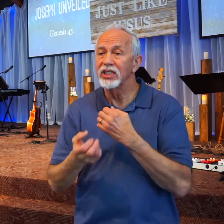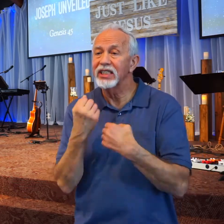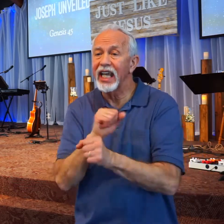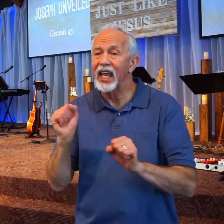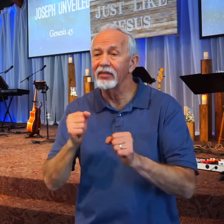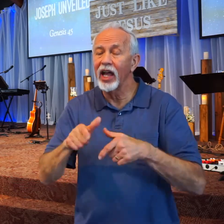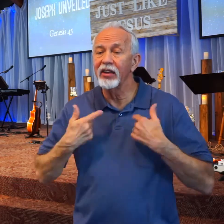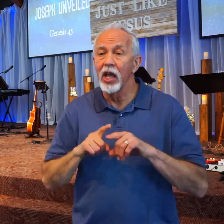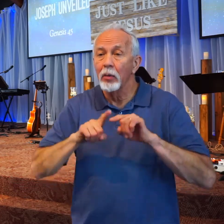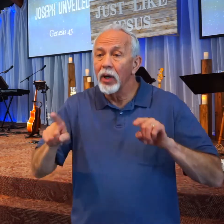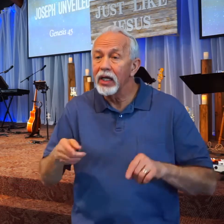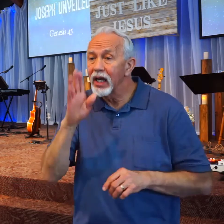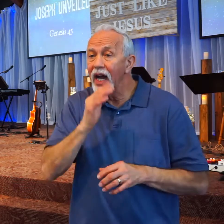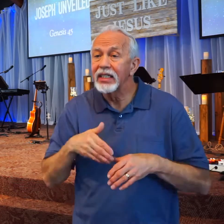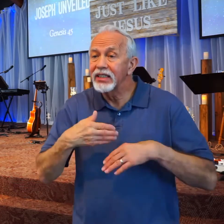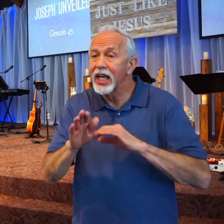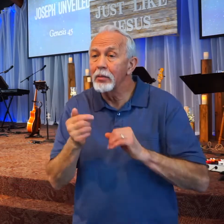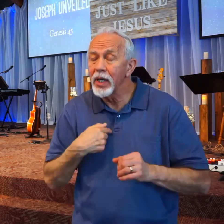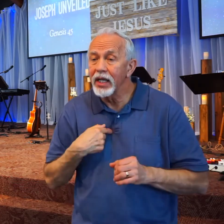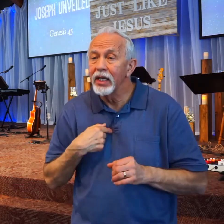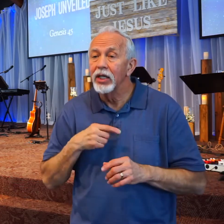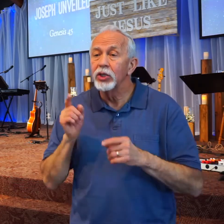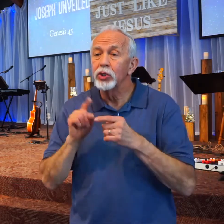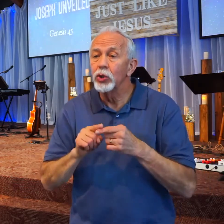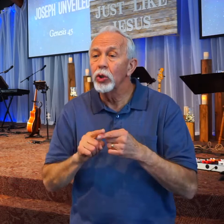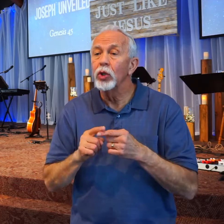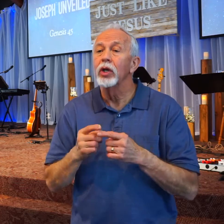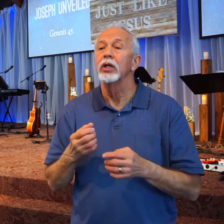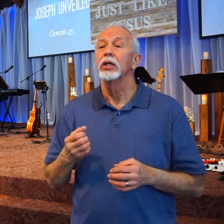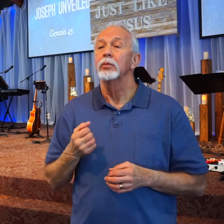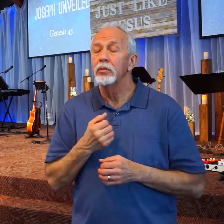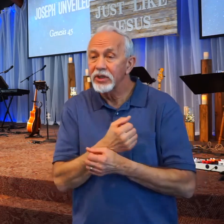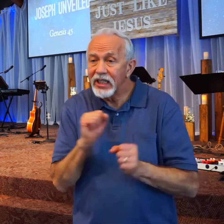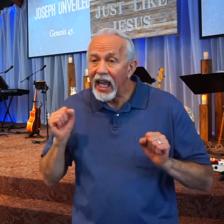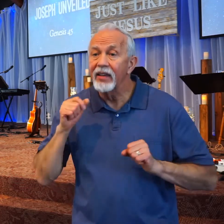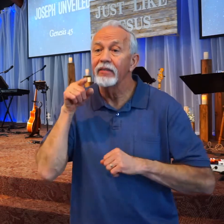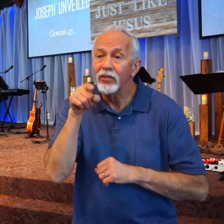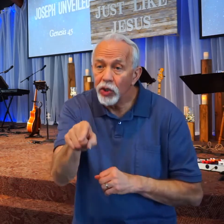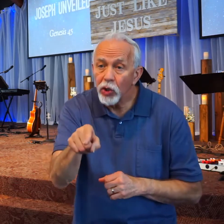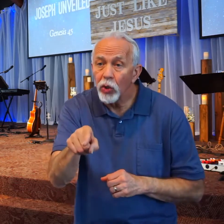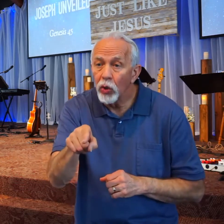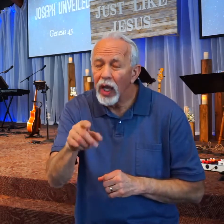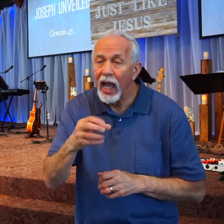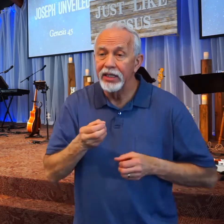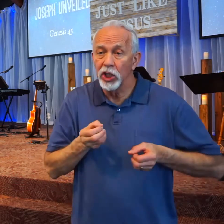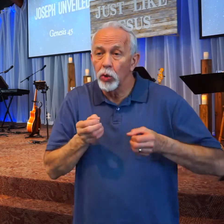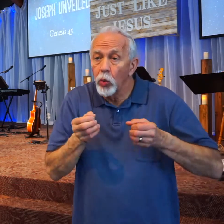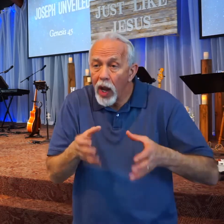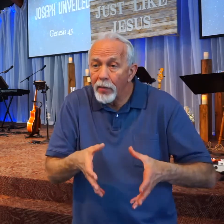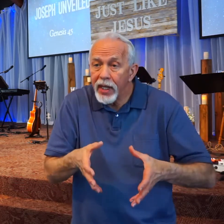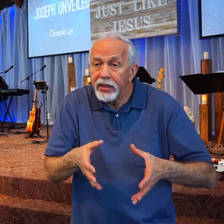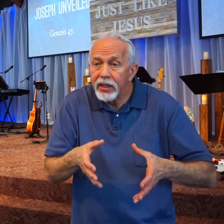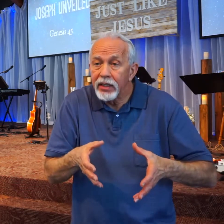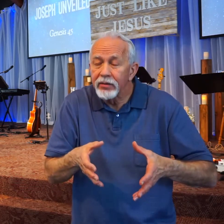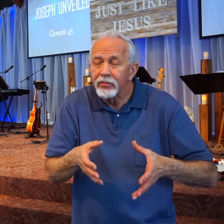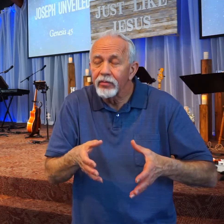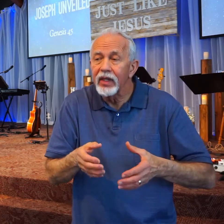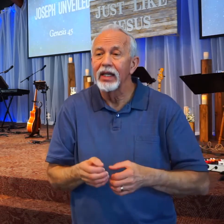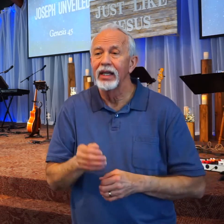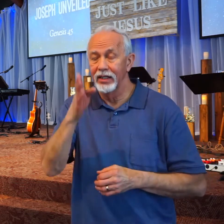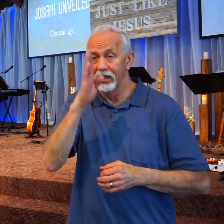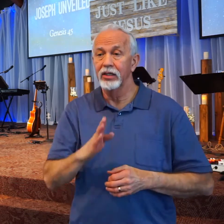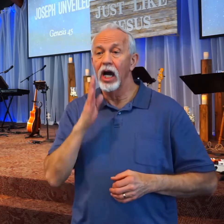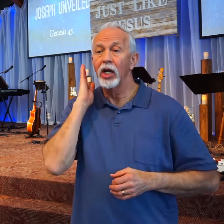but God also sent me ahead to preserve you as a remnant. In other words, God's